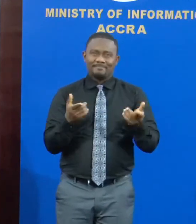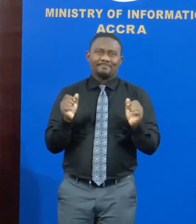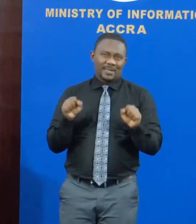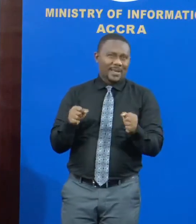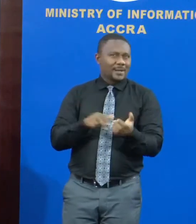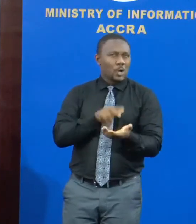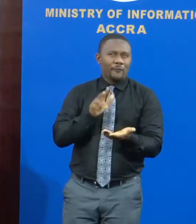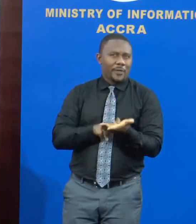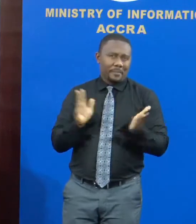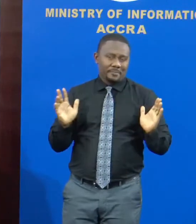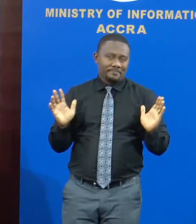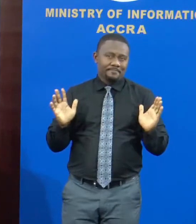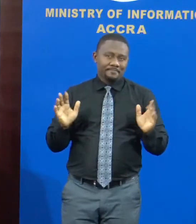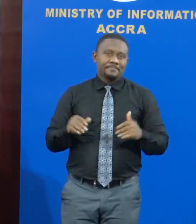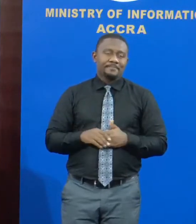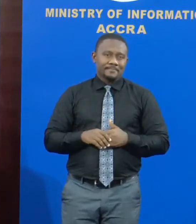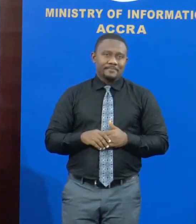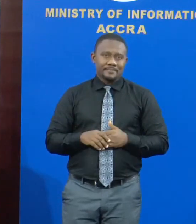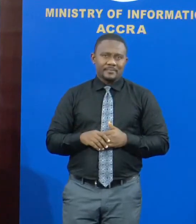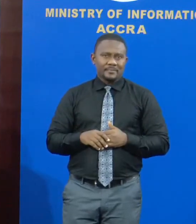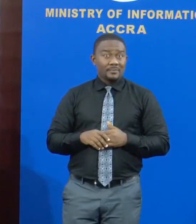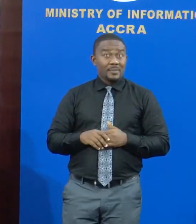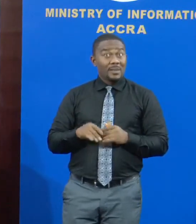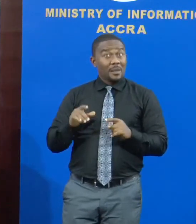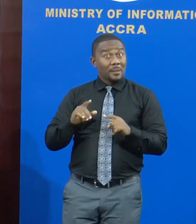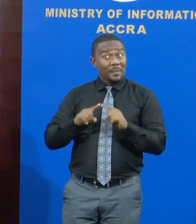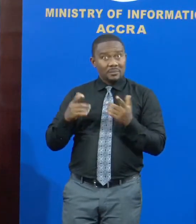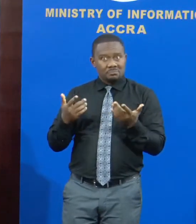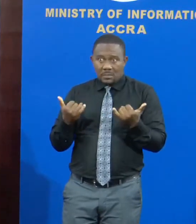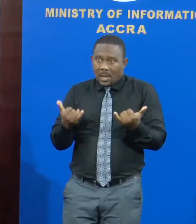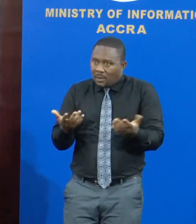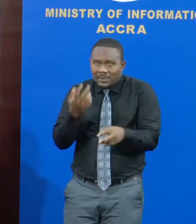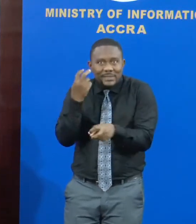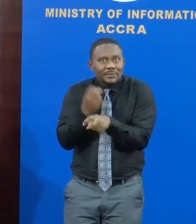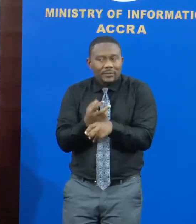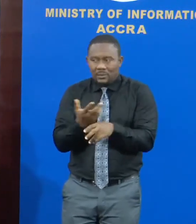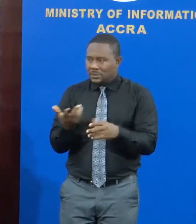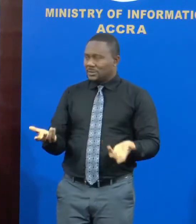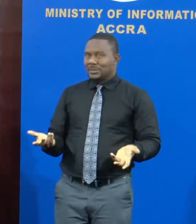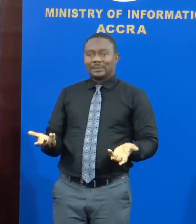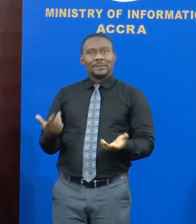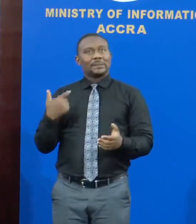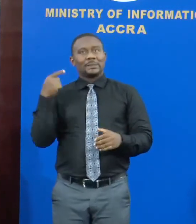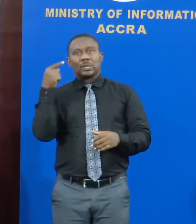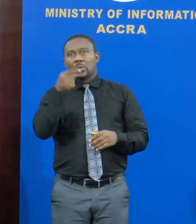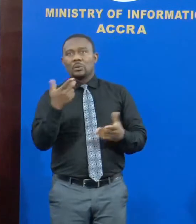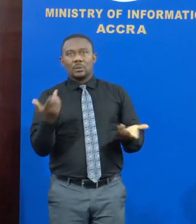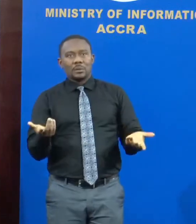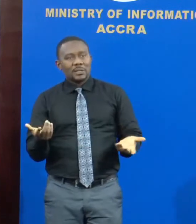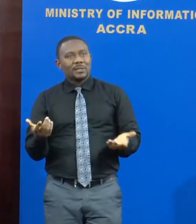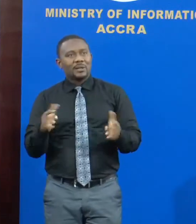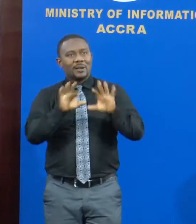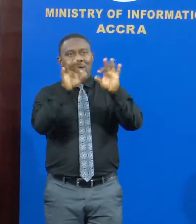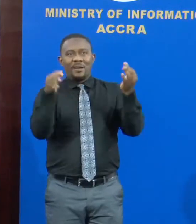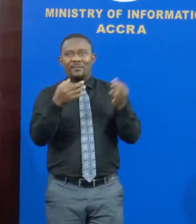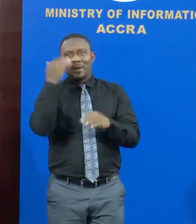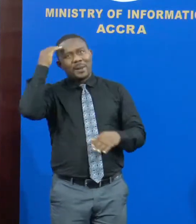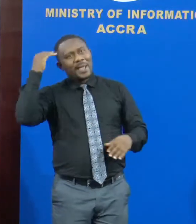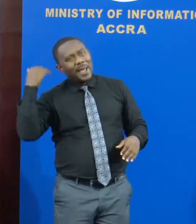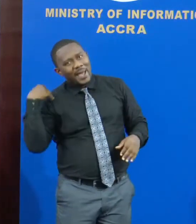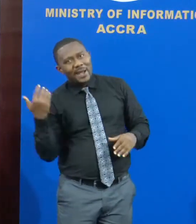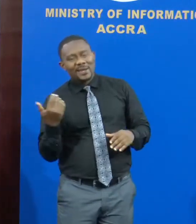And so something that would have taken a long time to adjudicate, where sometimes we even have to go to the head of the family,